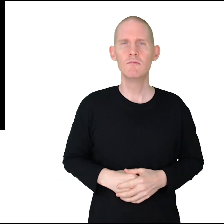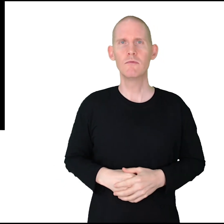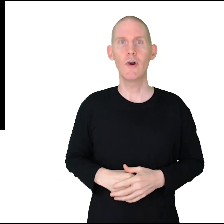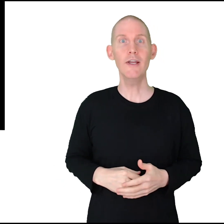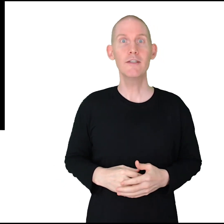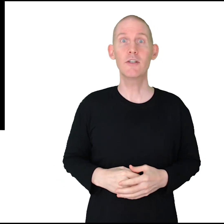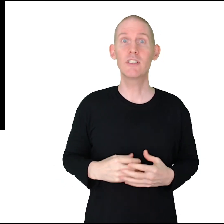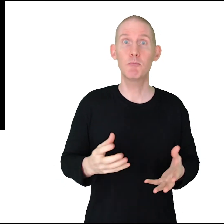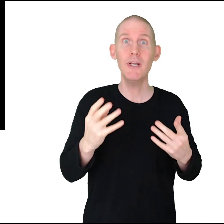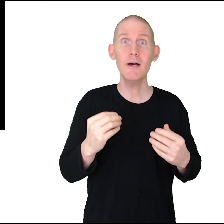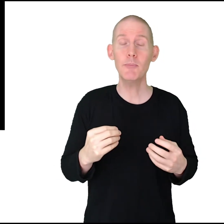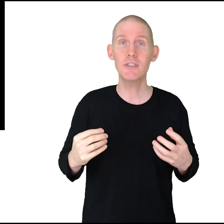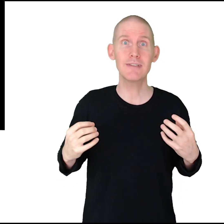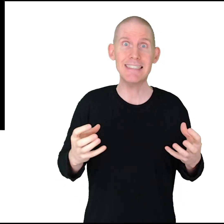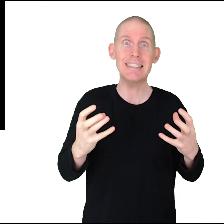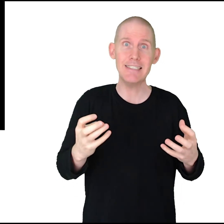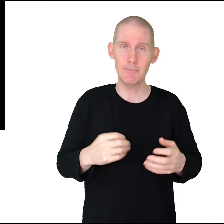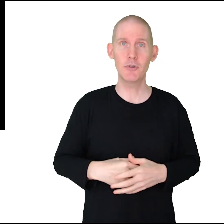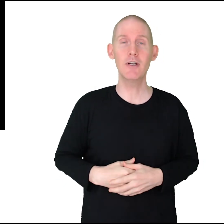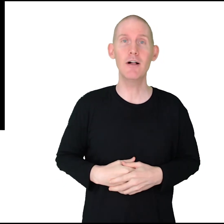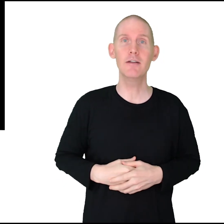Right? You can speed up and just, put it all in there.